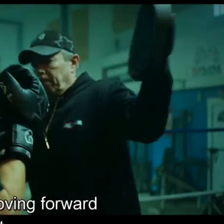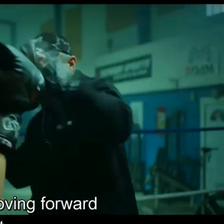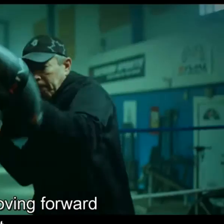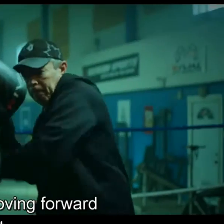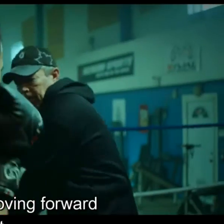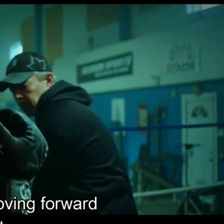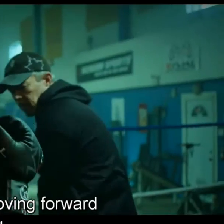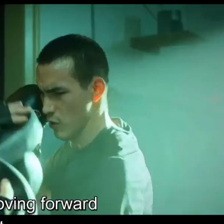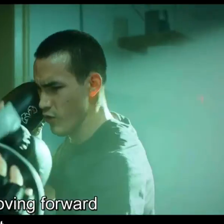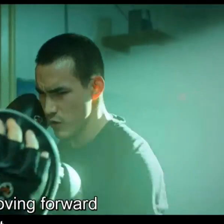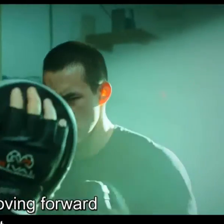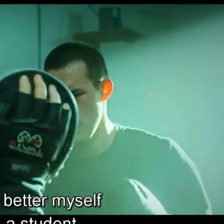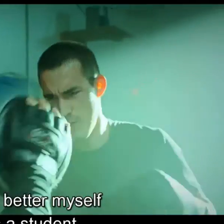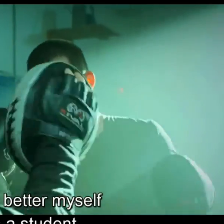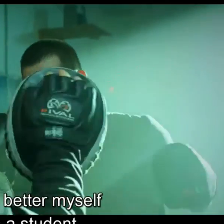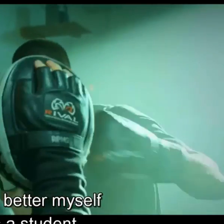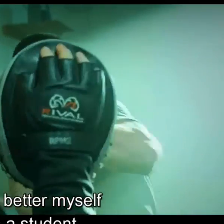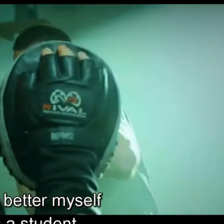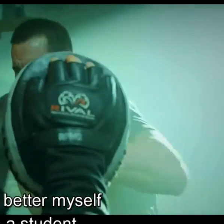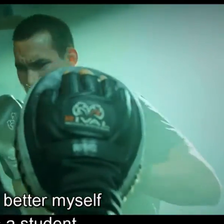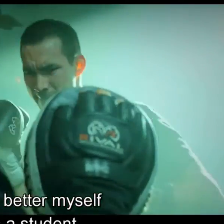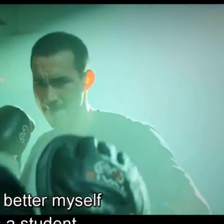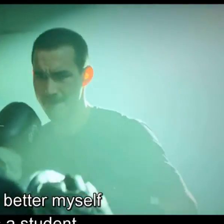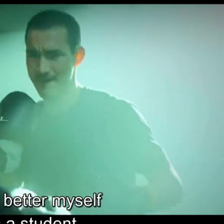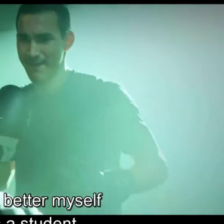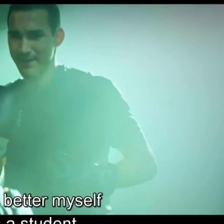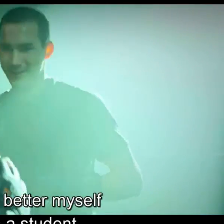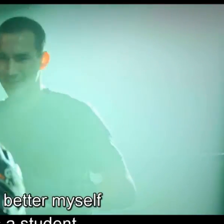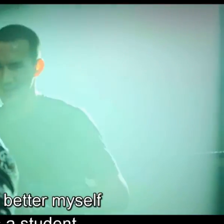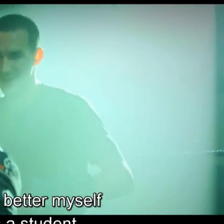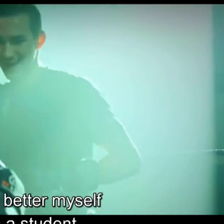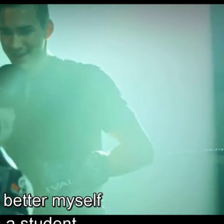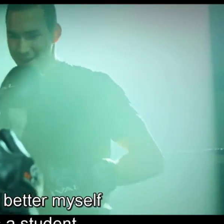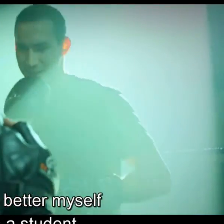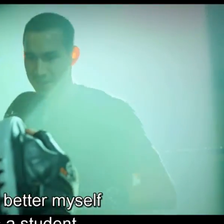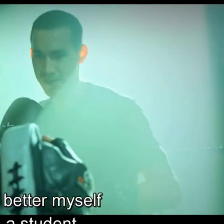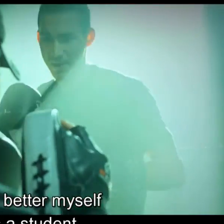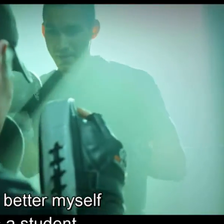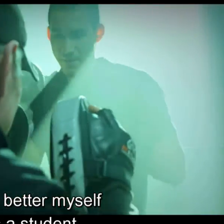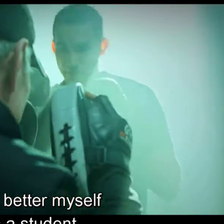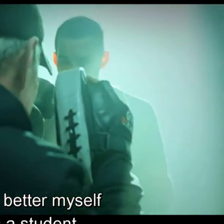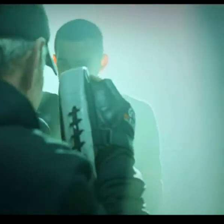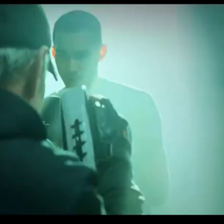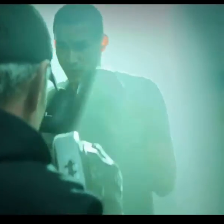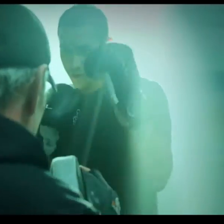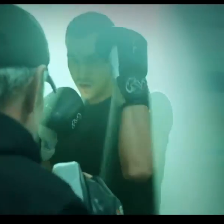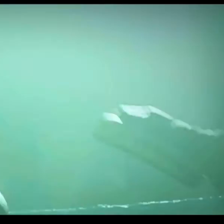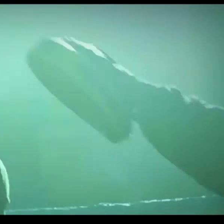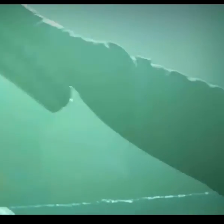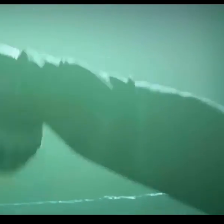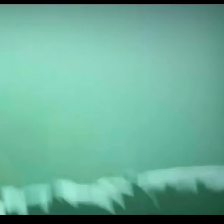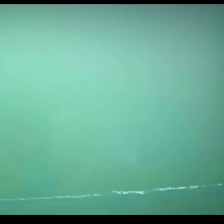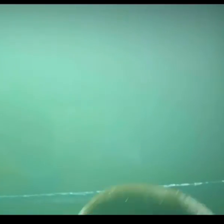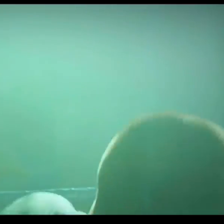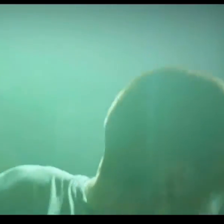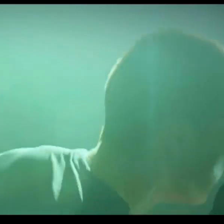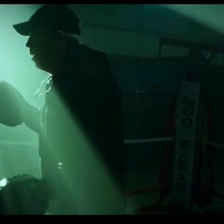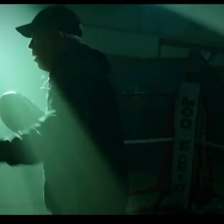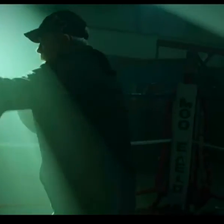I want to keep moving forward with it and keep trying to better myself as a person, as a student.